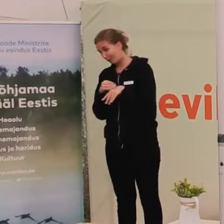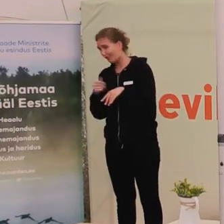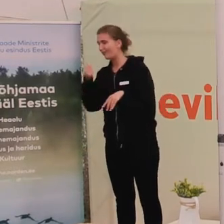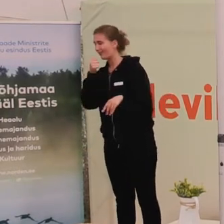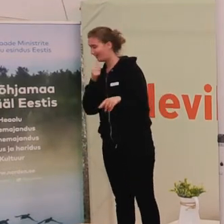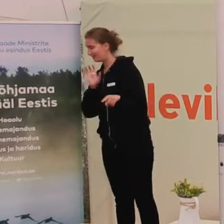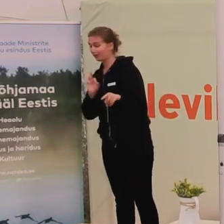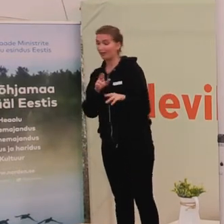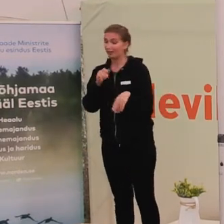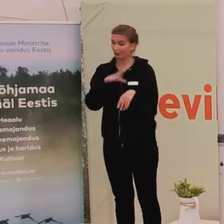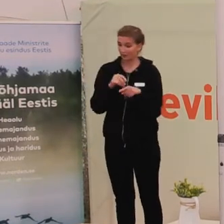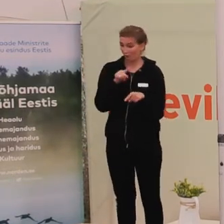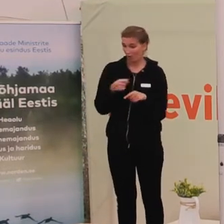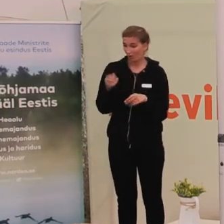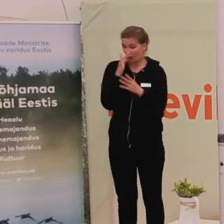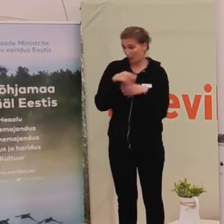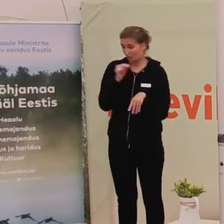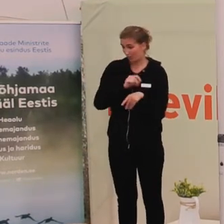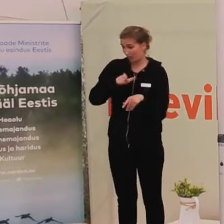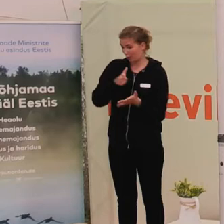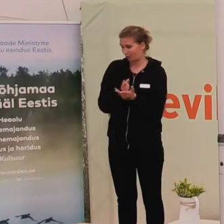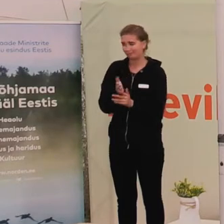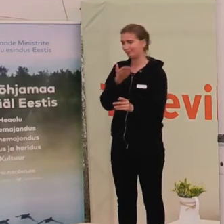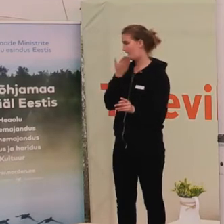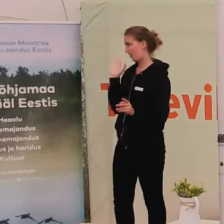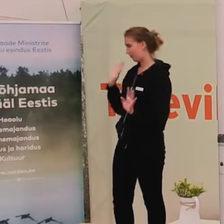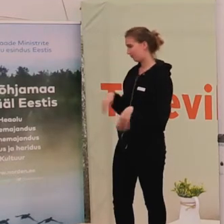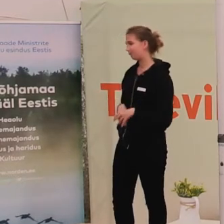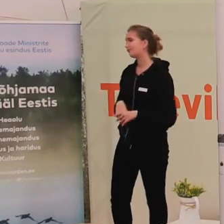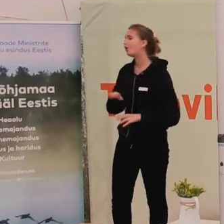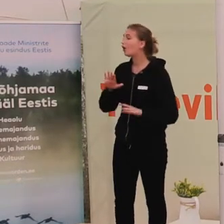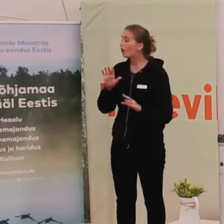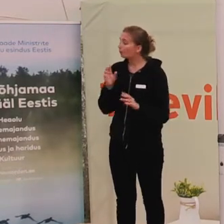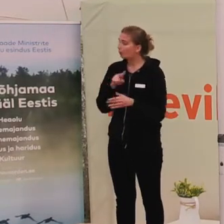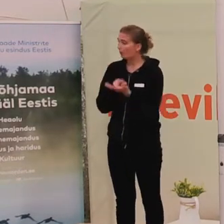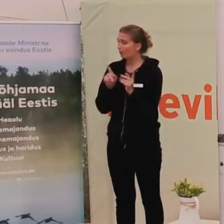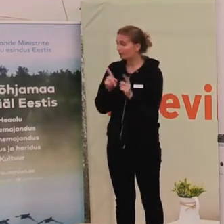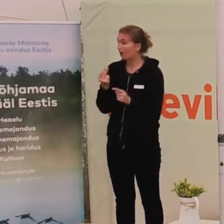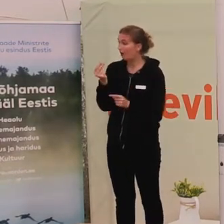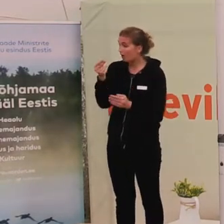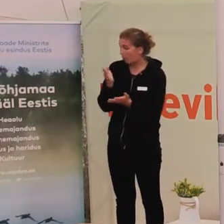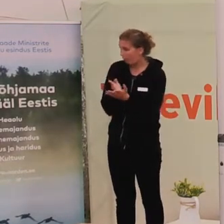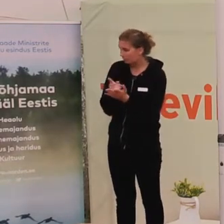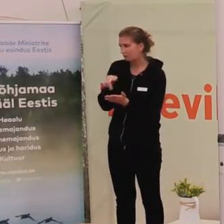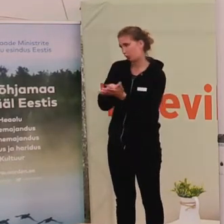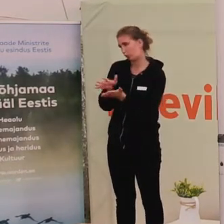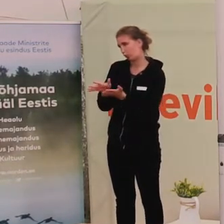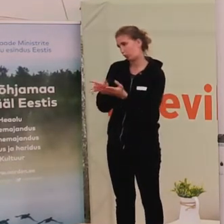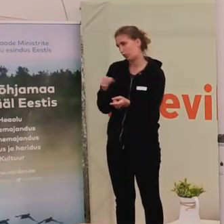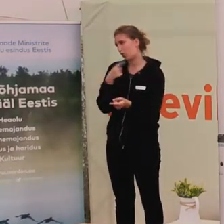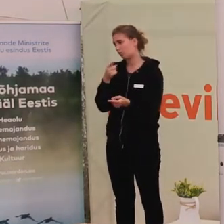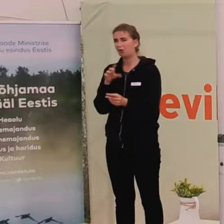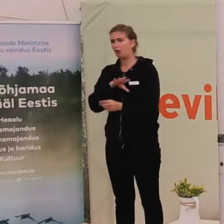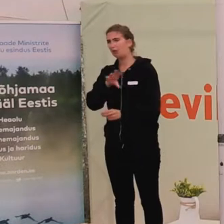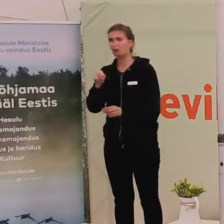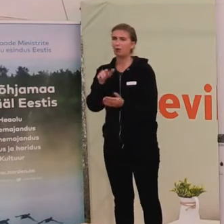you have green consumers? No, we don't. And I think the problem is that, I mean, if you have money, you spend them. You can say that, okay, I'm not going to spend it